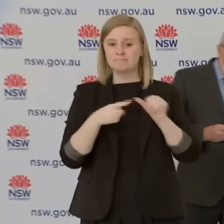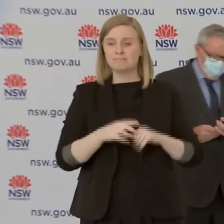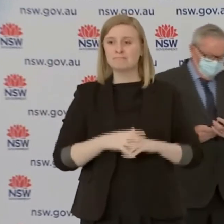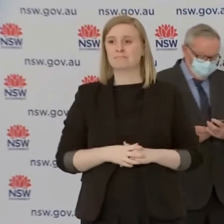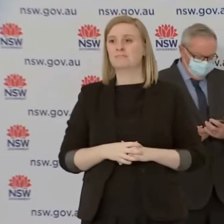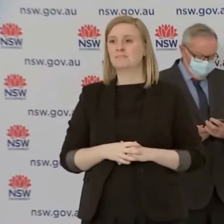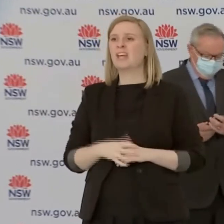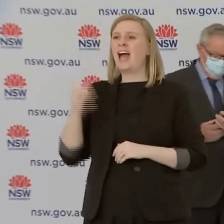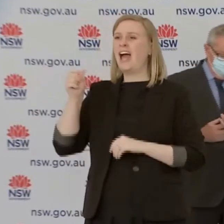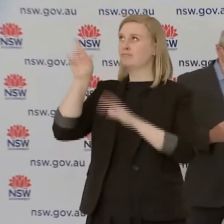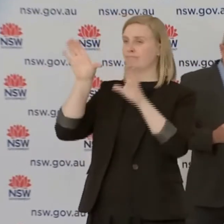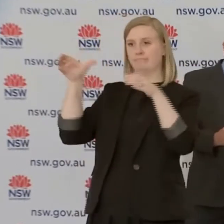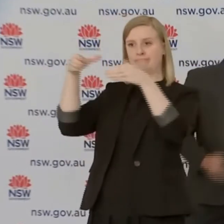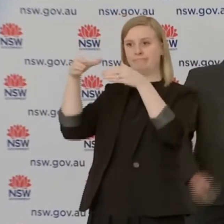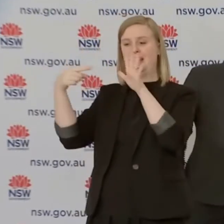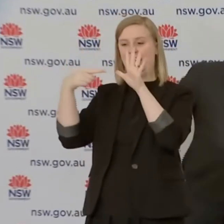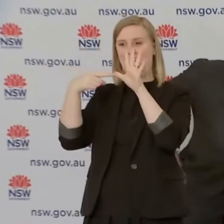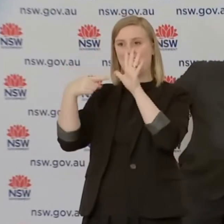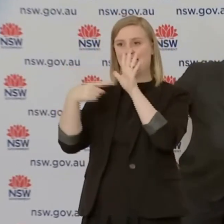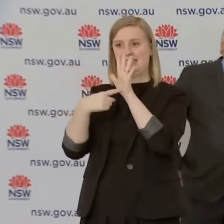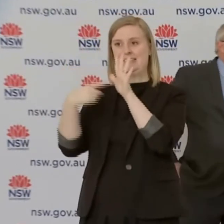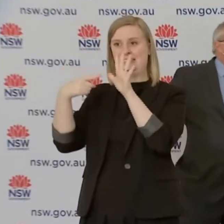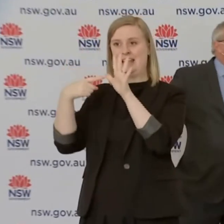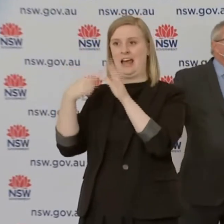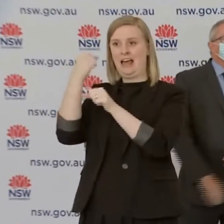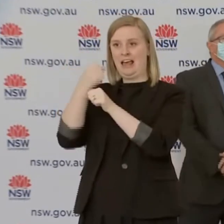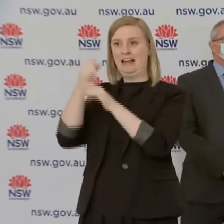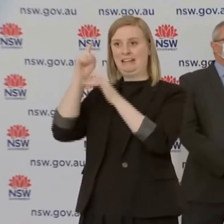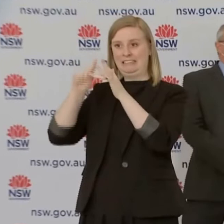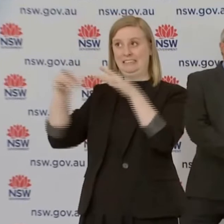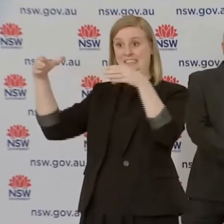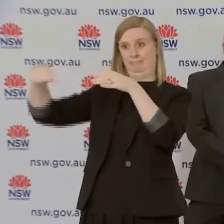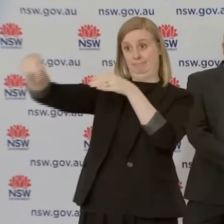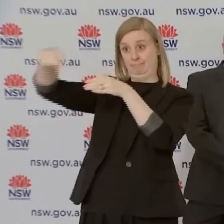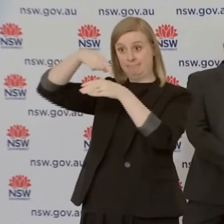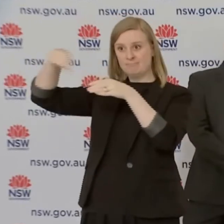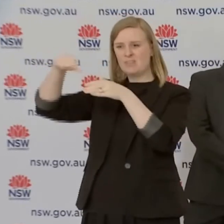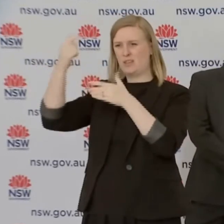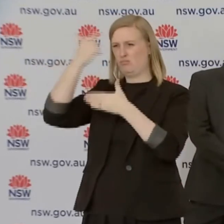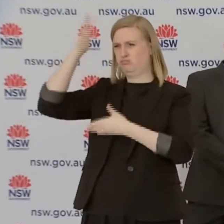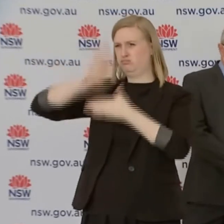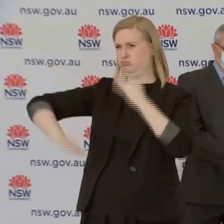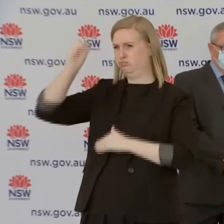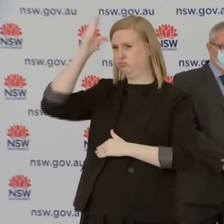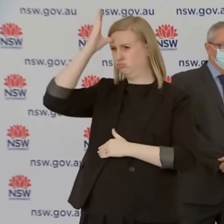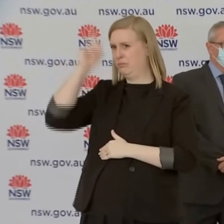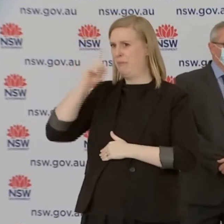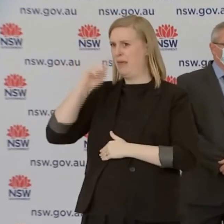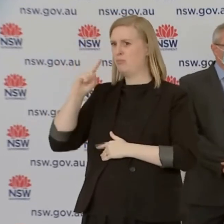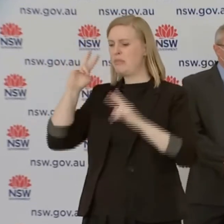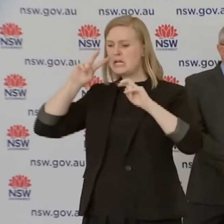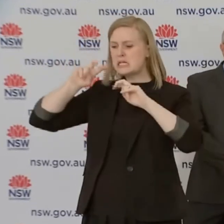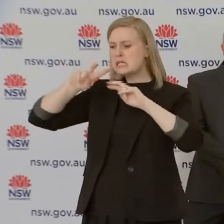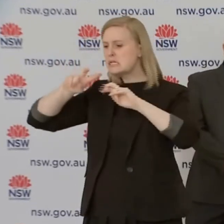which advises the Commonwealth Government. That's a set of experts that have looked at the situation, and at the moment their advice is